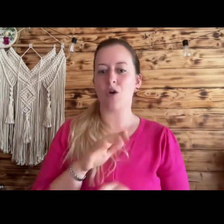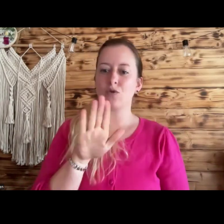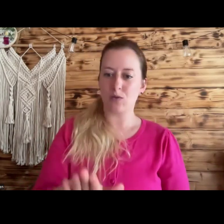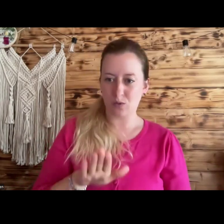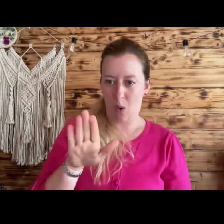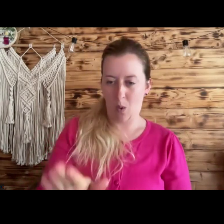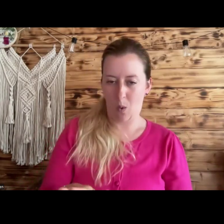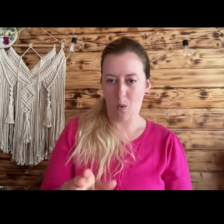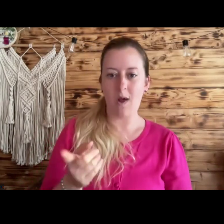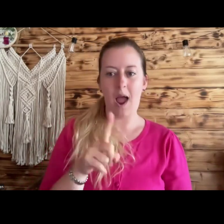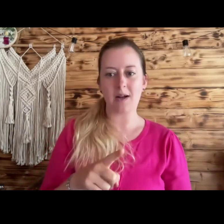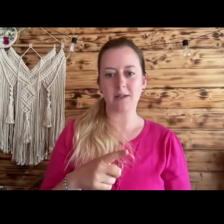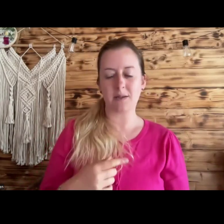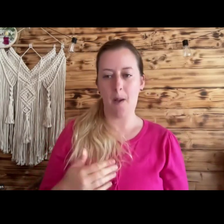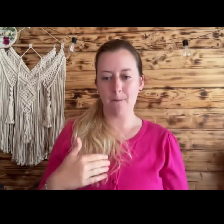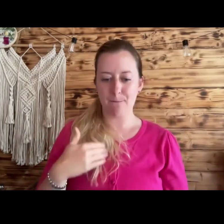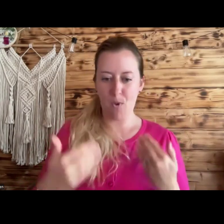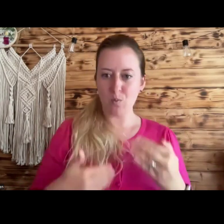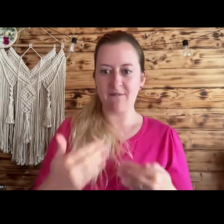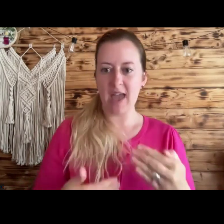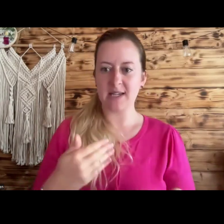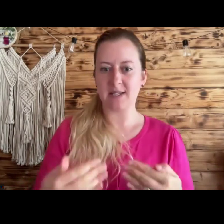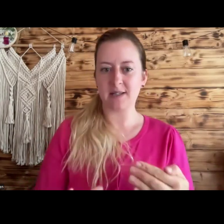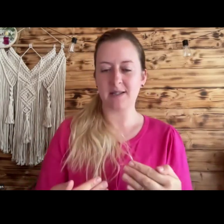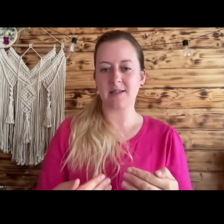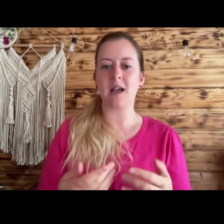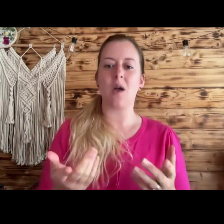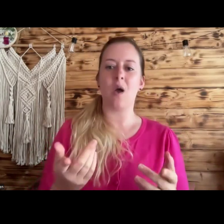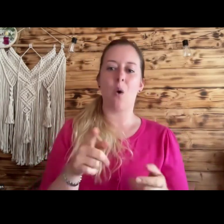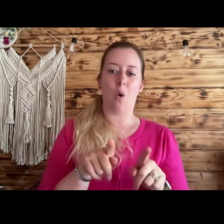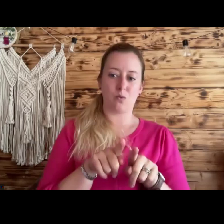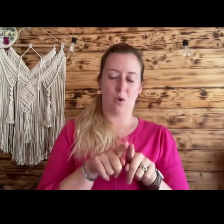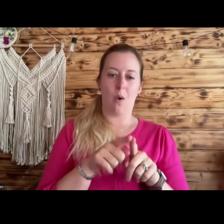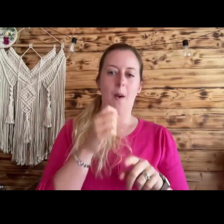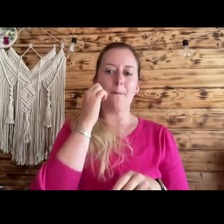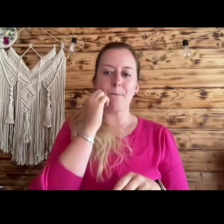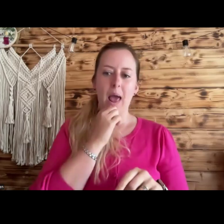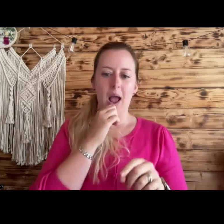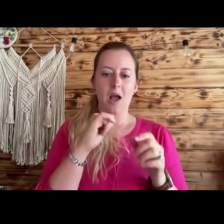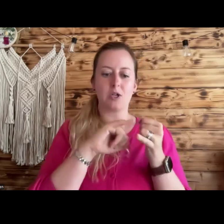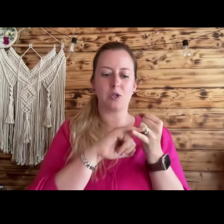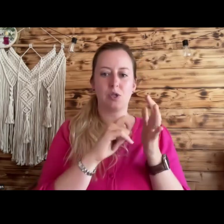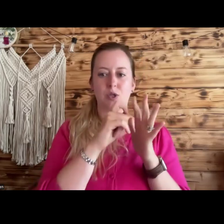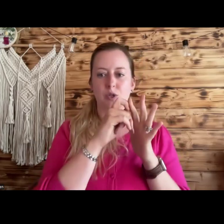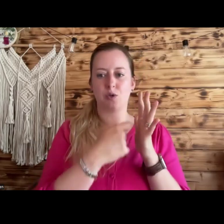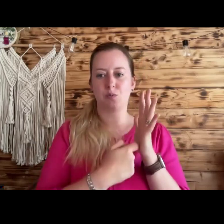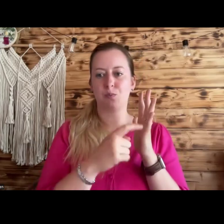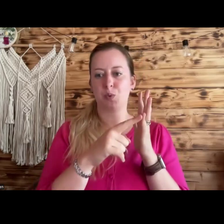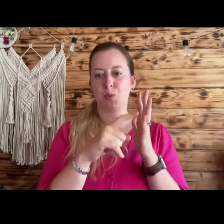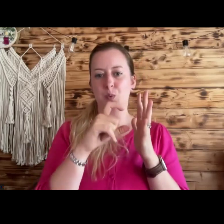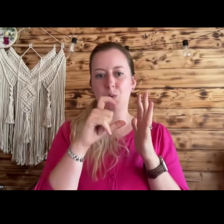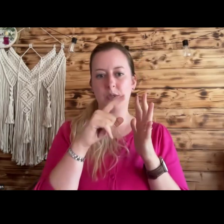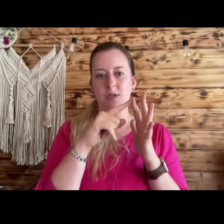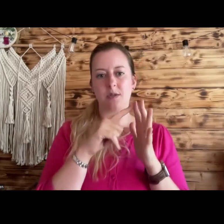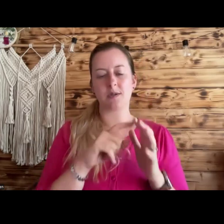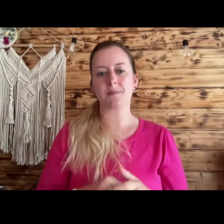and black spruce. So beautiful oils that they can work really well together with. I'm just going to share a little slide